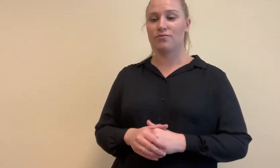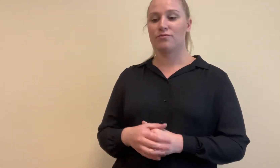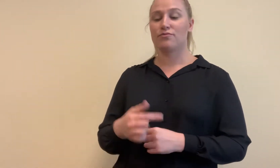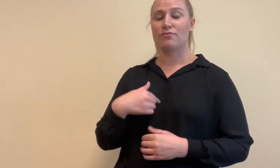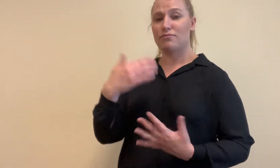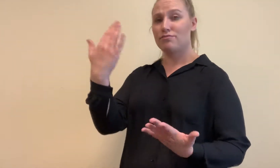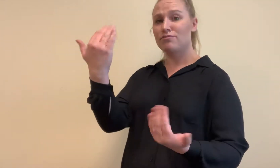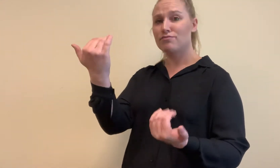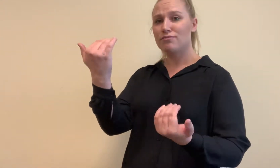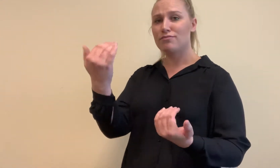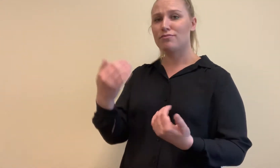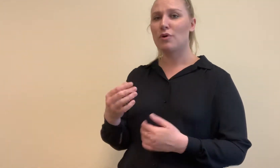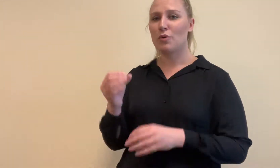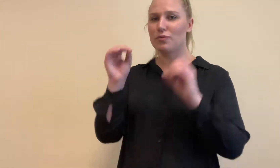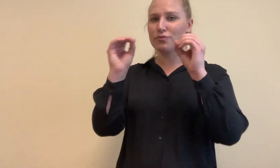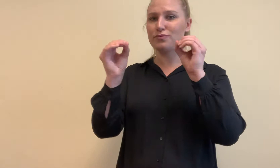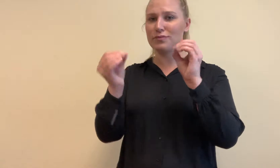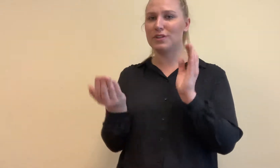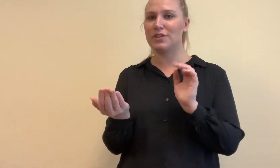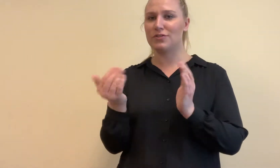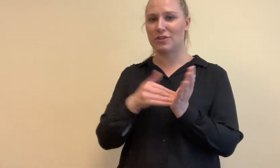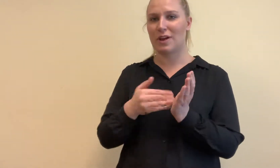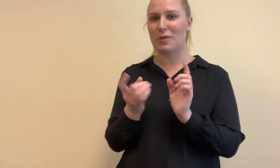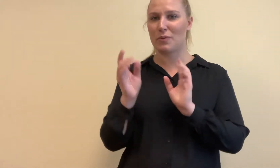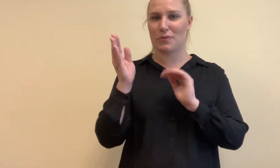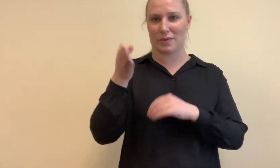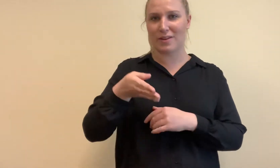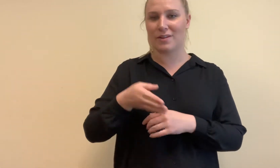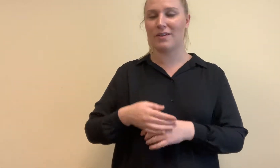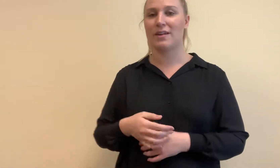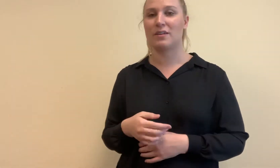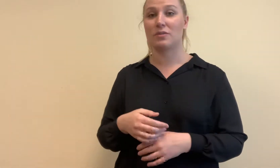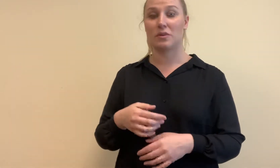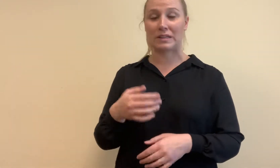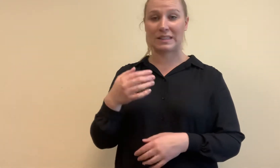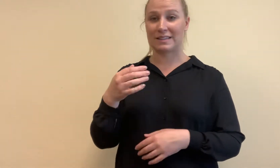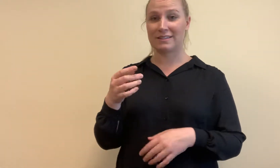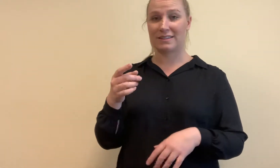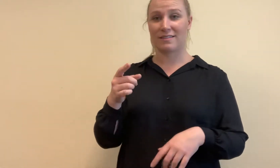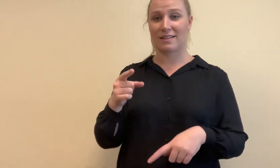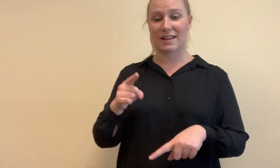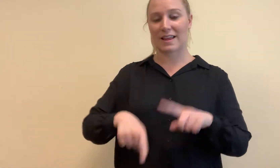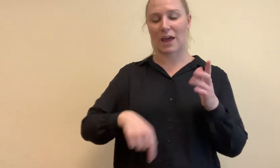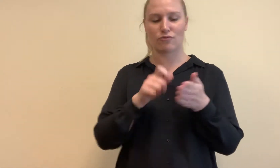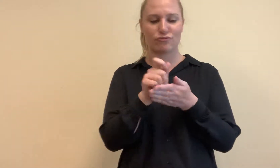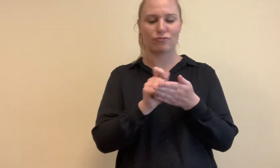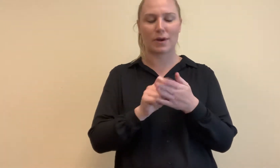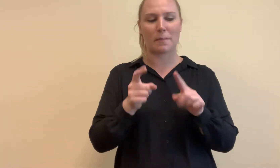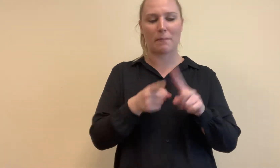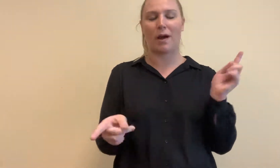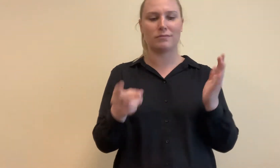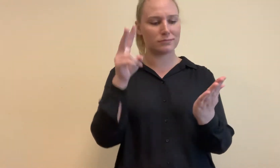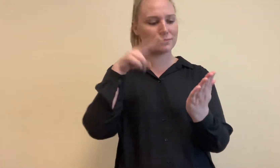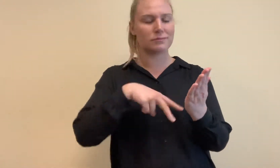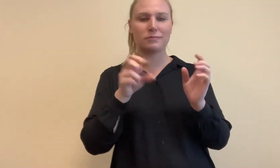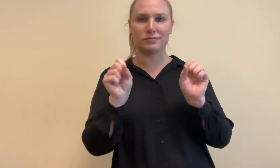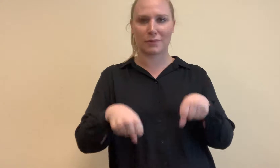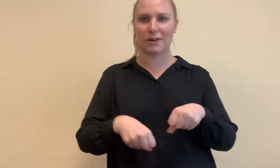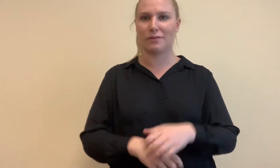I'm hoping that it comes back too, because though I can't write it, I can read it. So that's helpful.